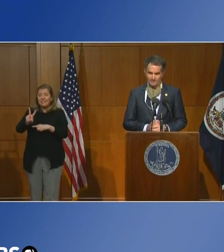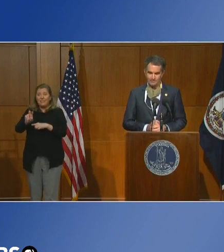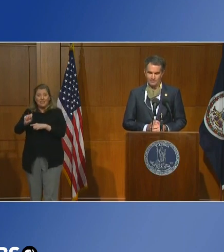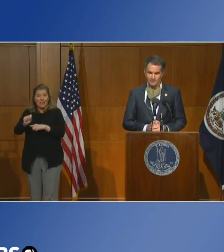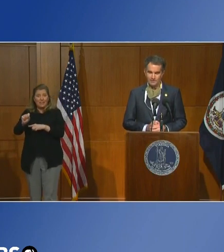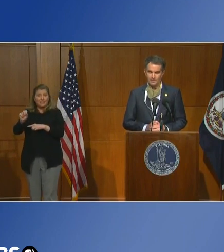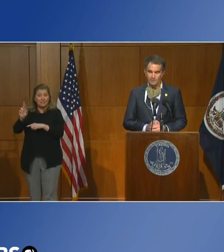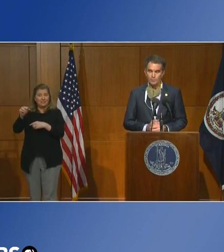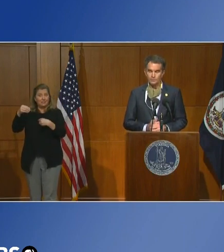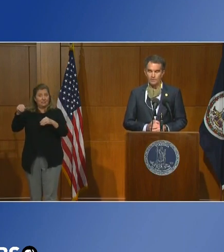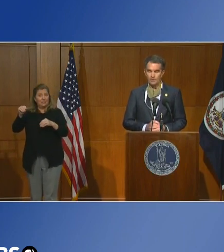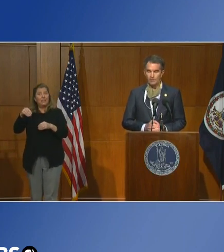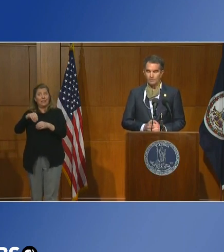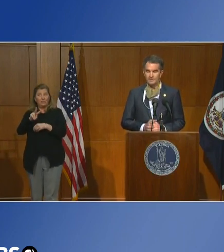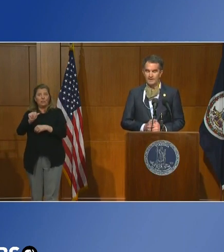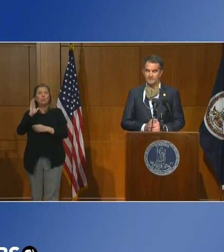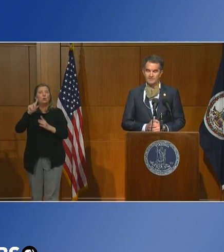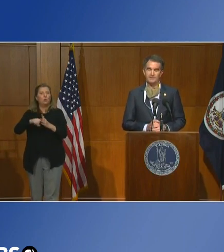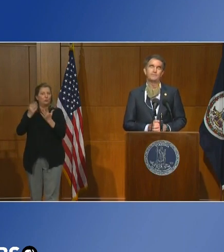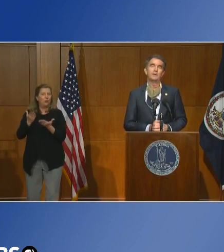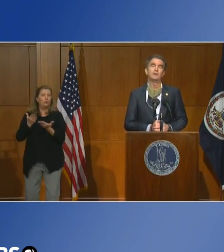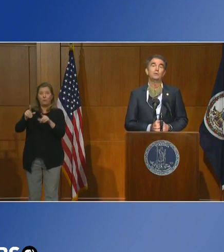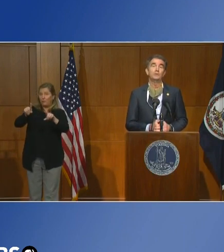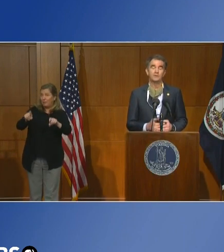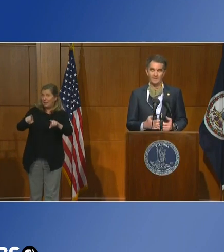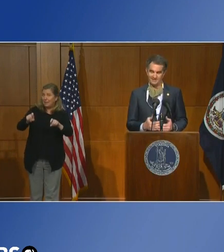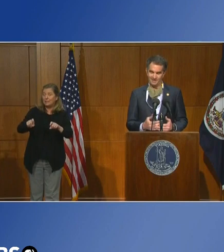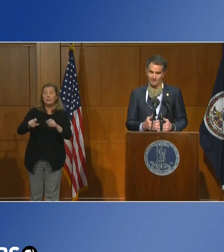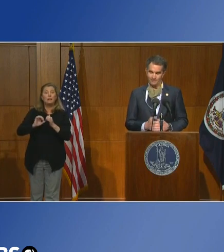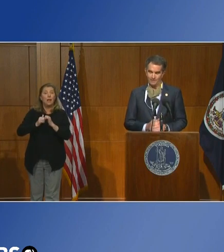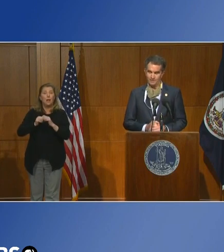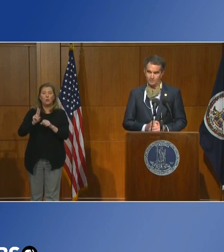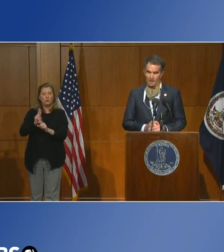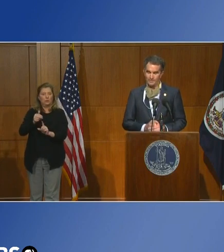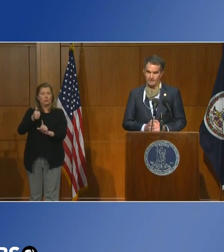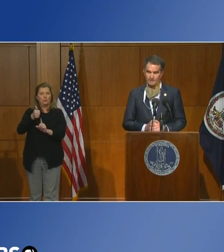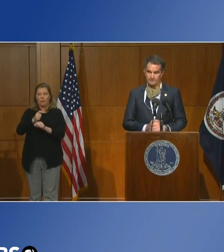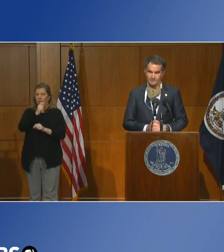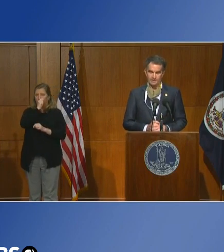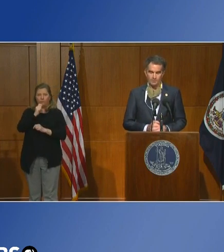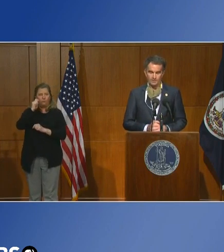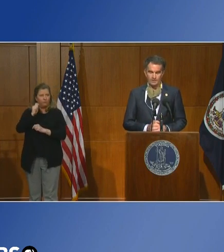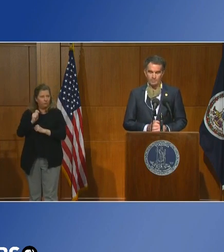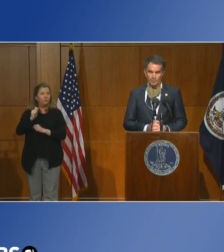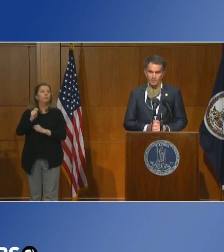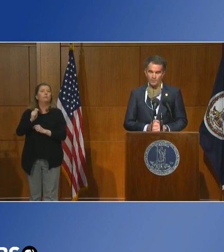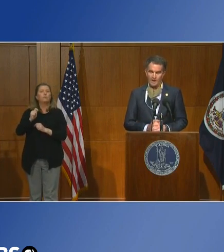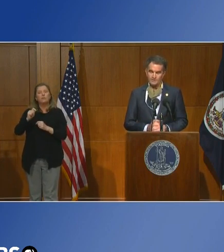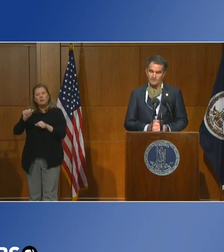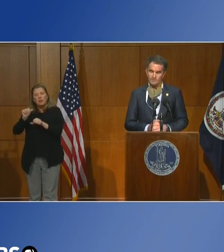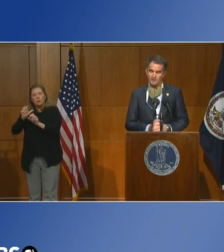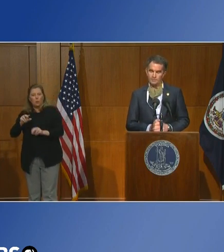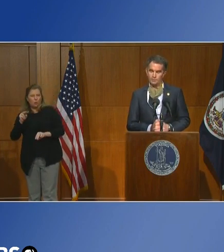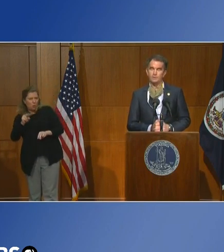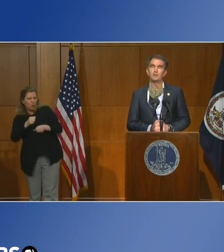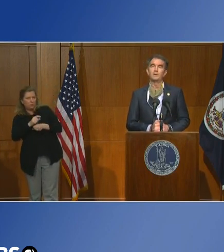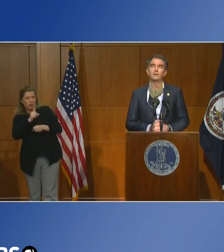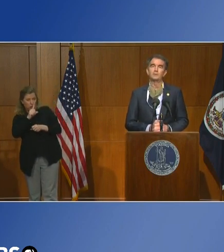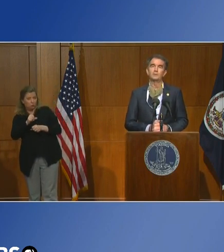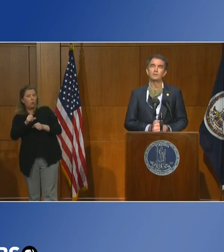pharmacies in Virginia will start offering testing using self-swab kits with an employee watching to make